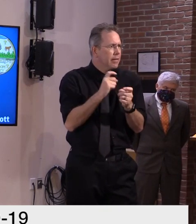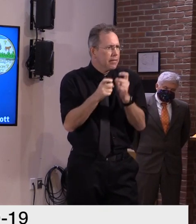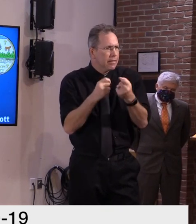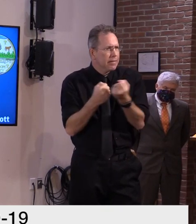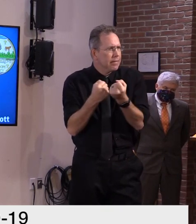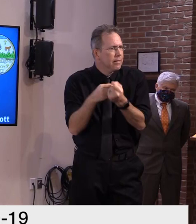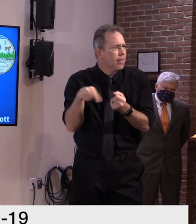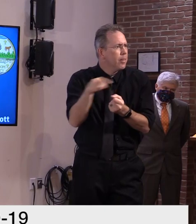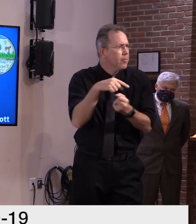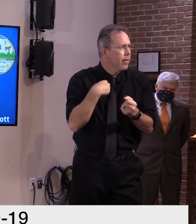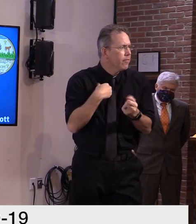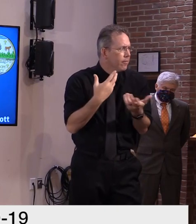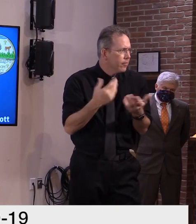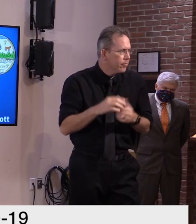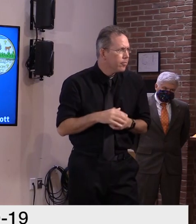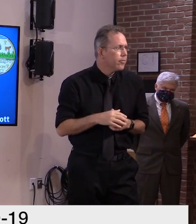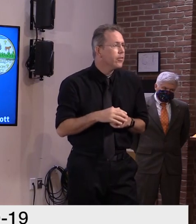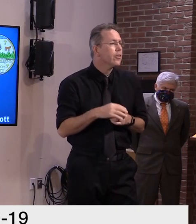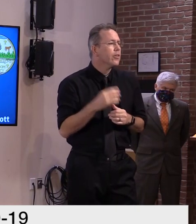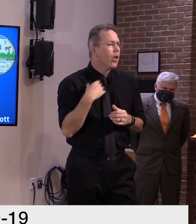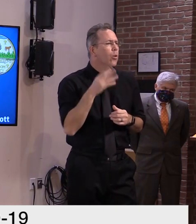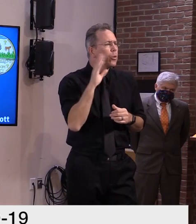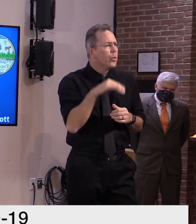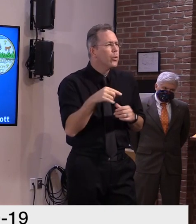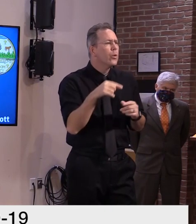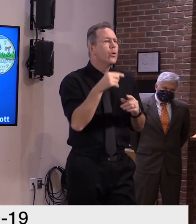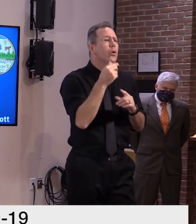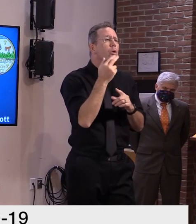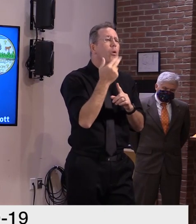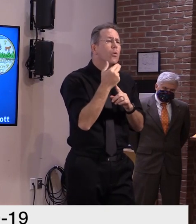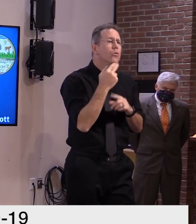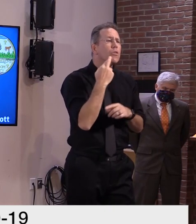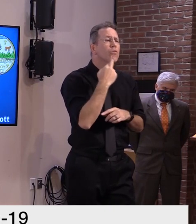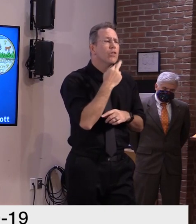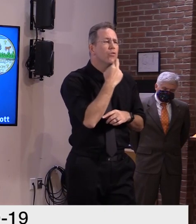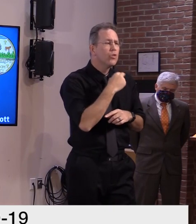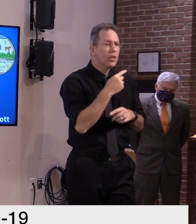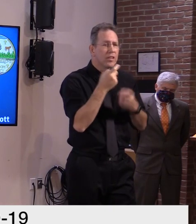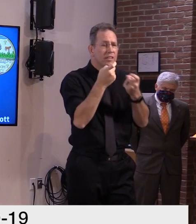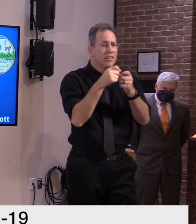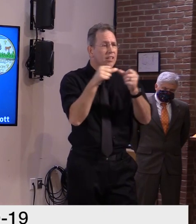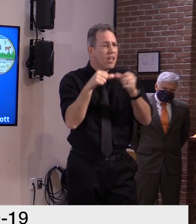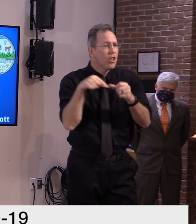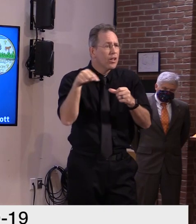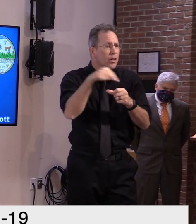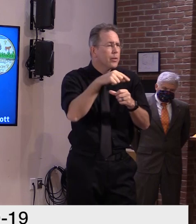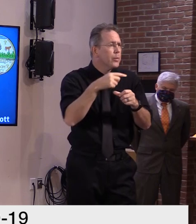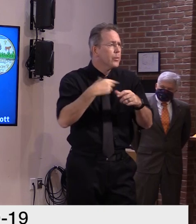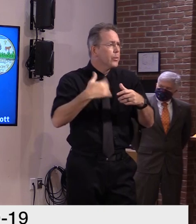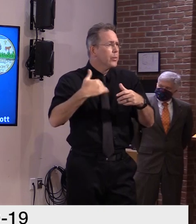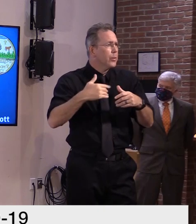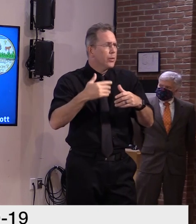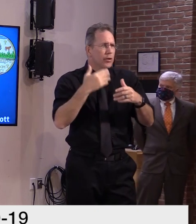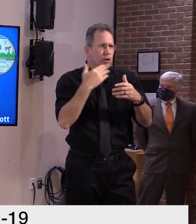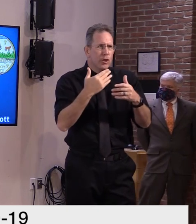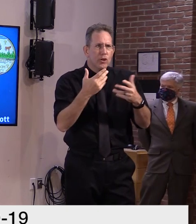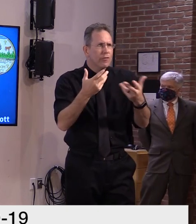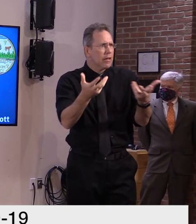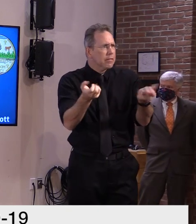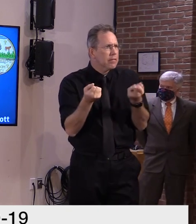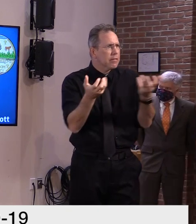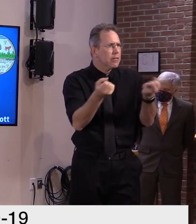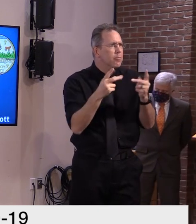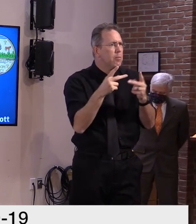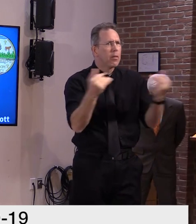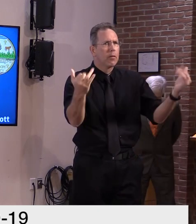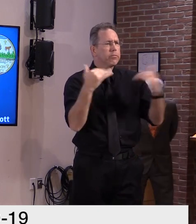the ski resort are in the unique position of drawing a lot of people to Vermont. And it is the place